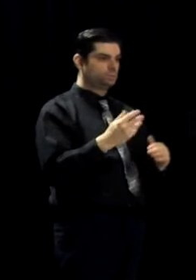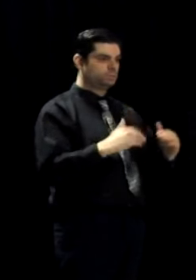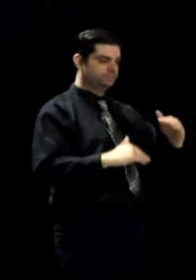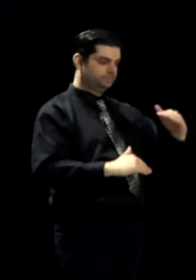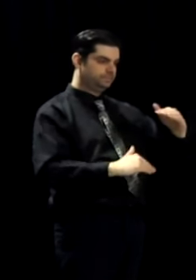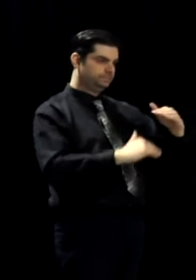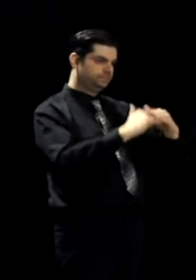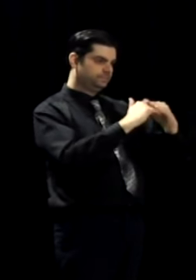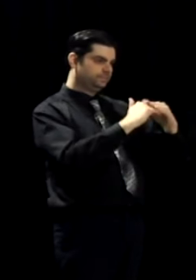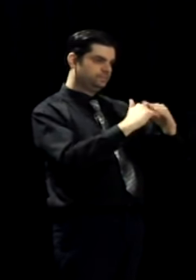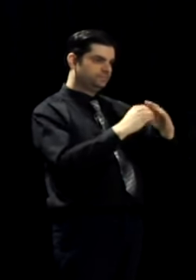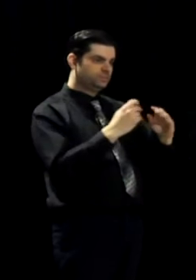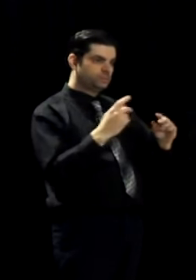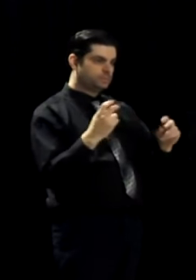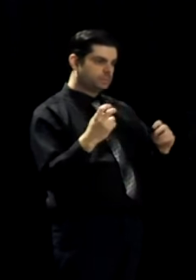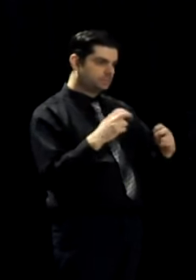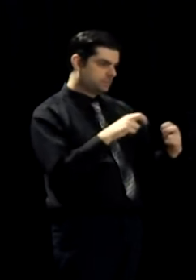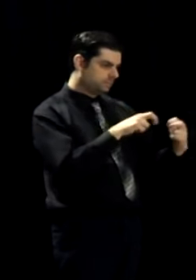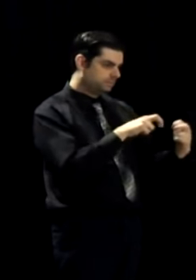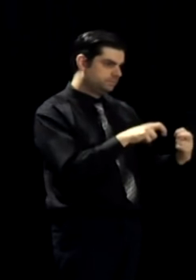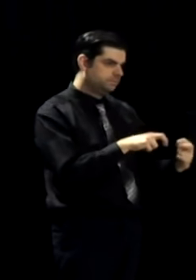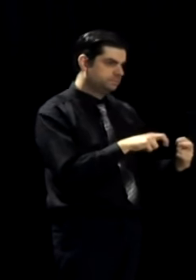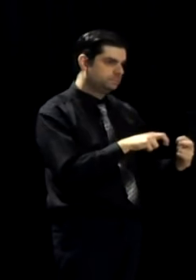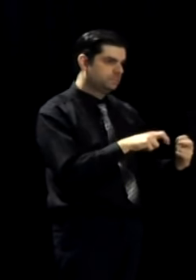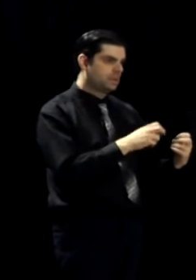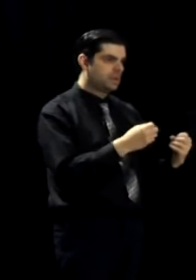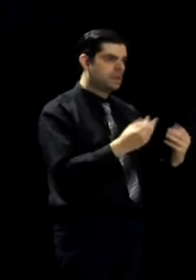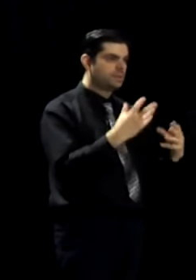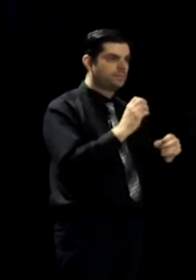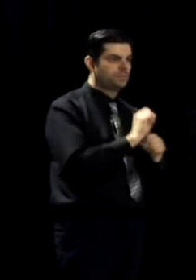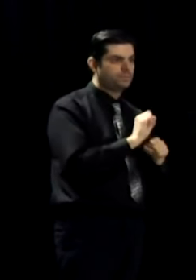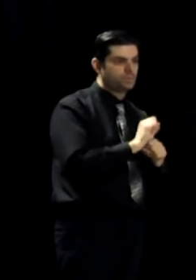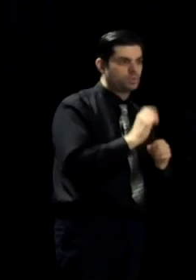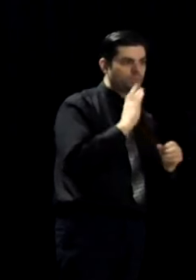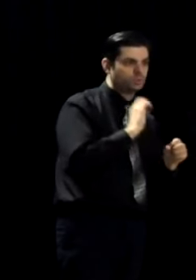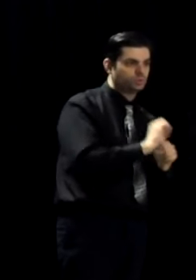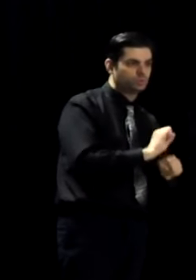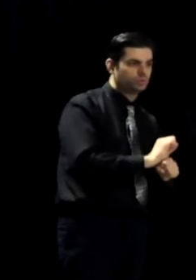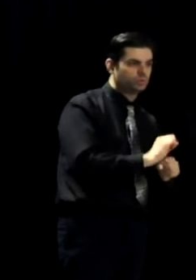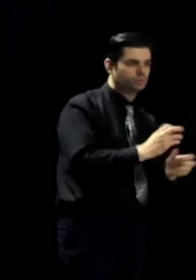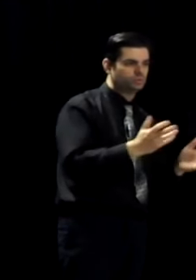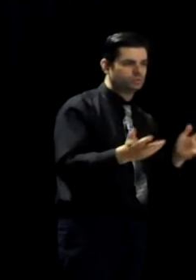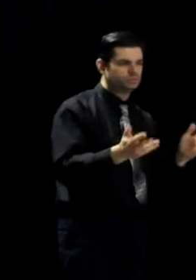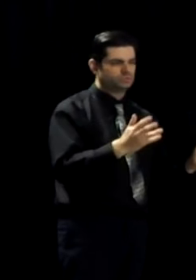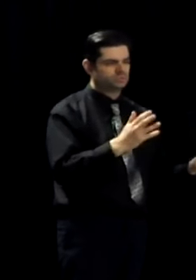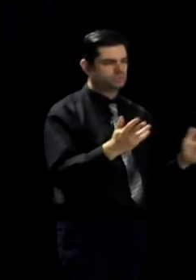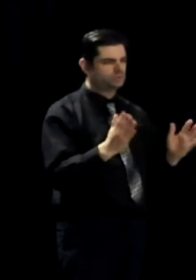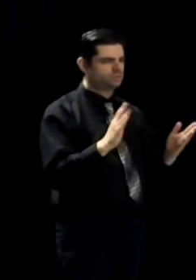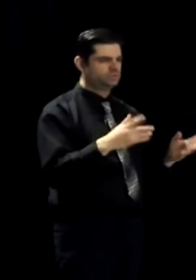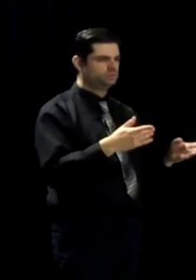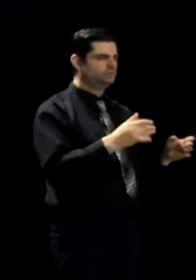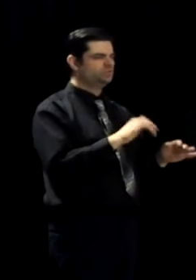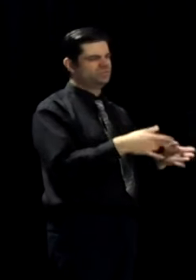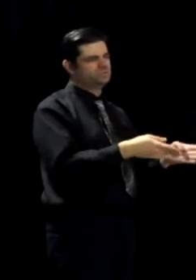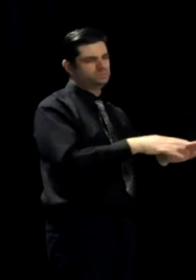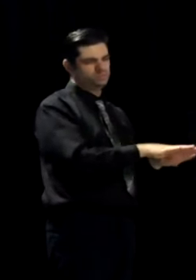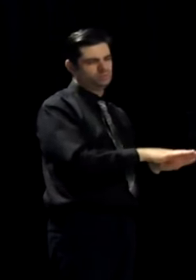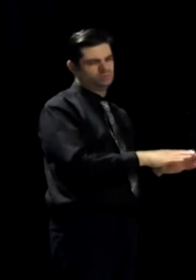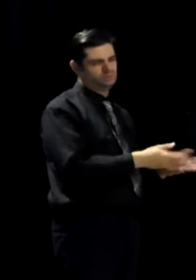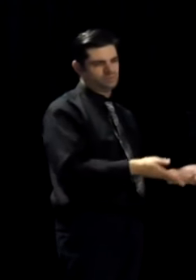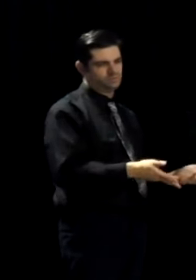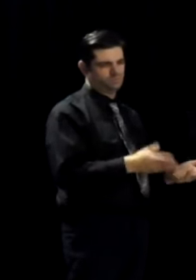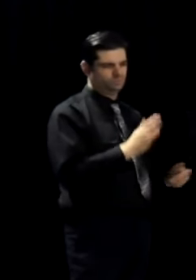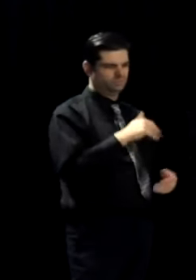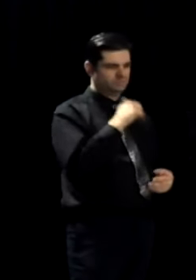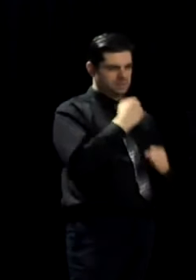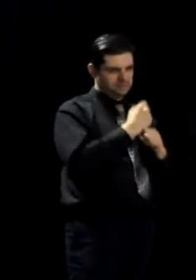really bring on? And does it make more sense just to stay at takeout only? So if it's a phased-in restaurant schedule, you